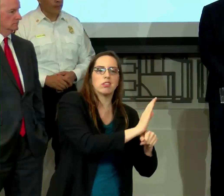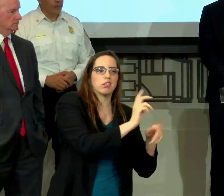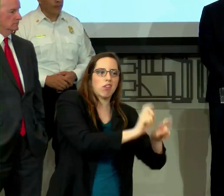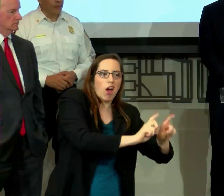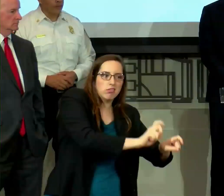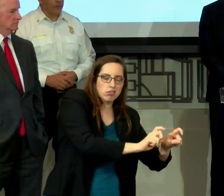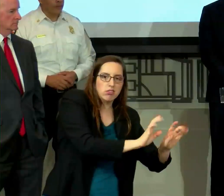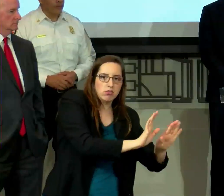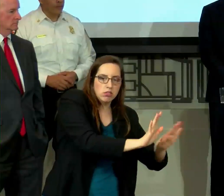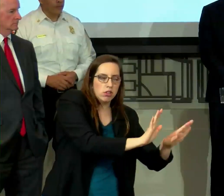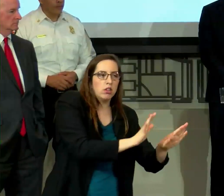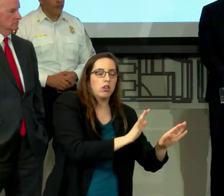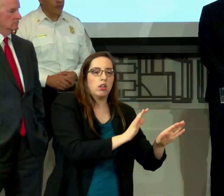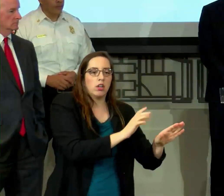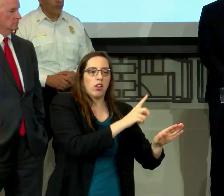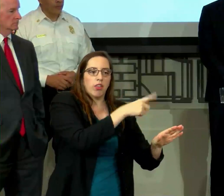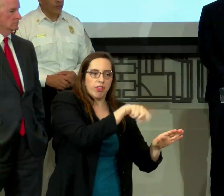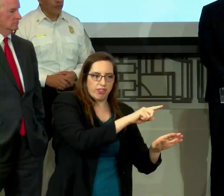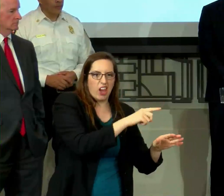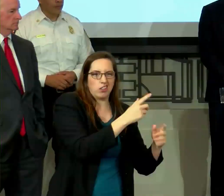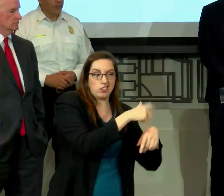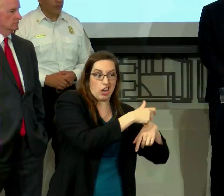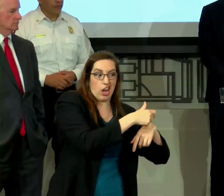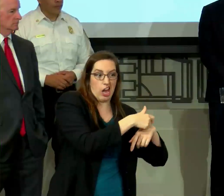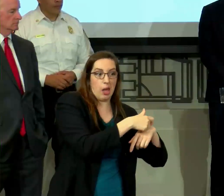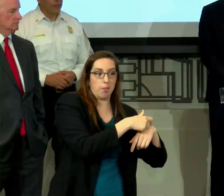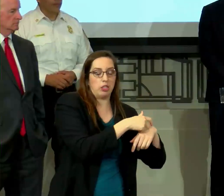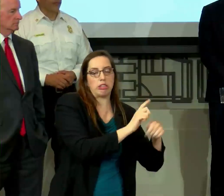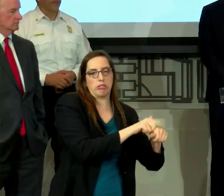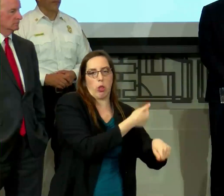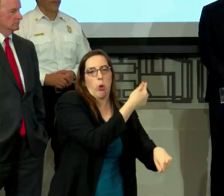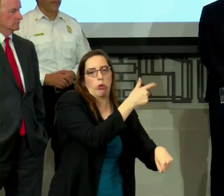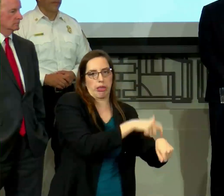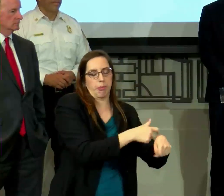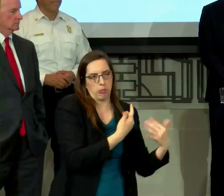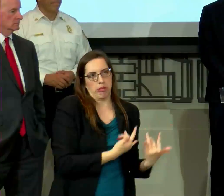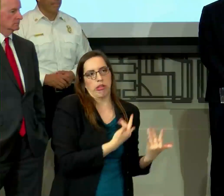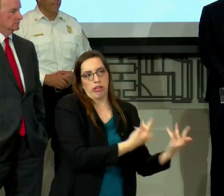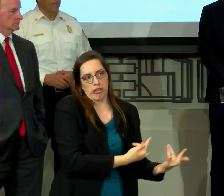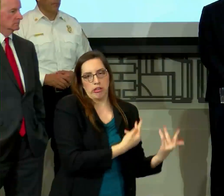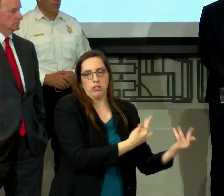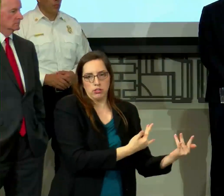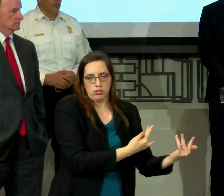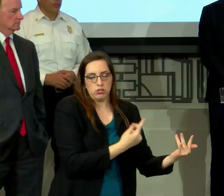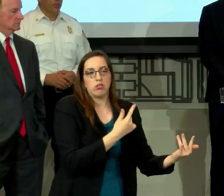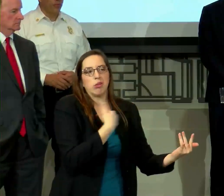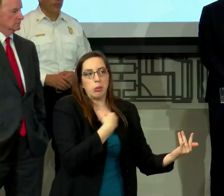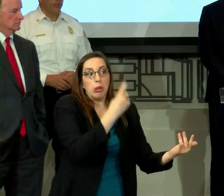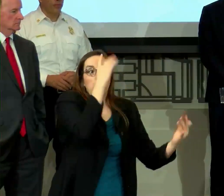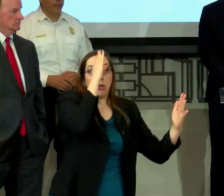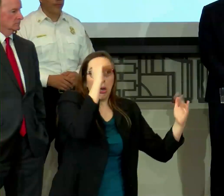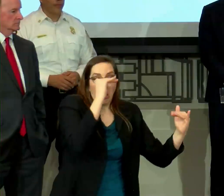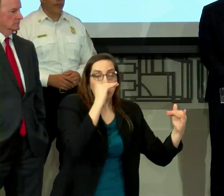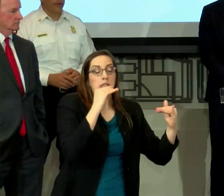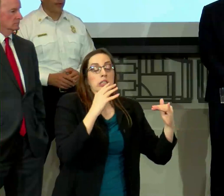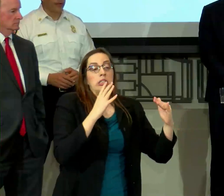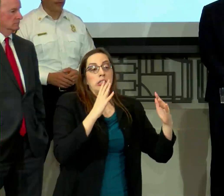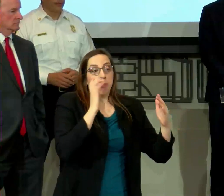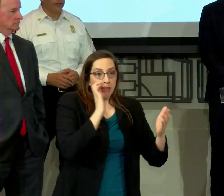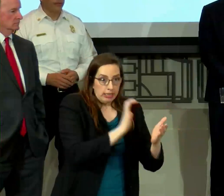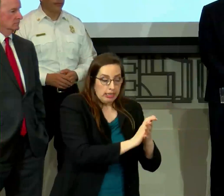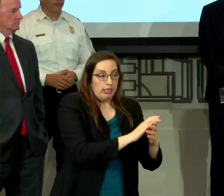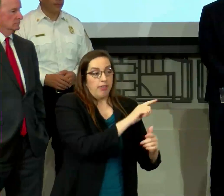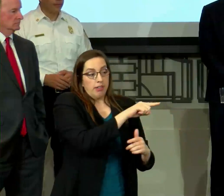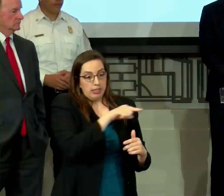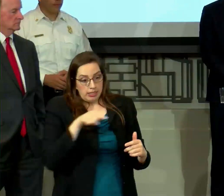using those same labs, that their turnaround time is becoming very, very long. And as I said, we believe, we hope, we trust that the